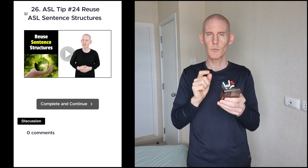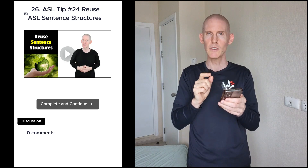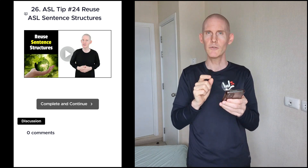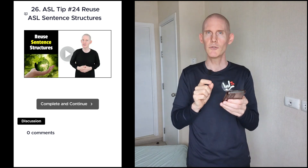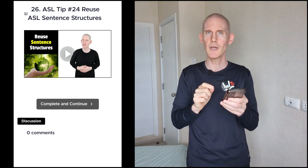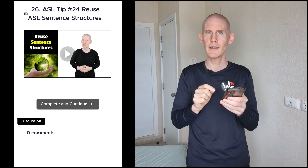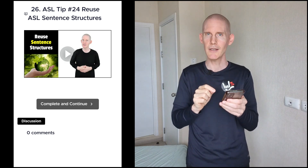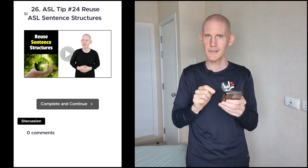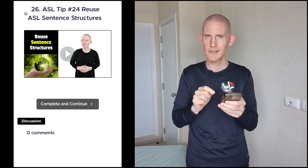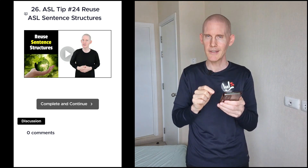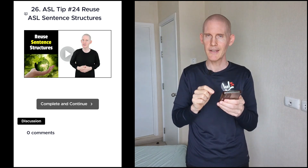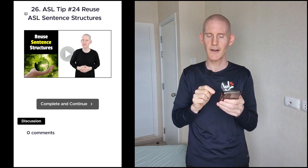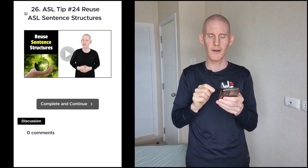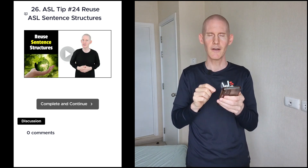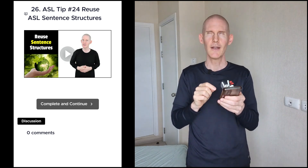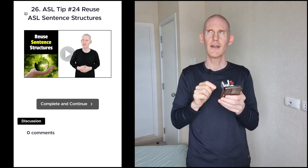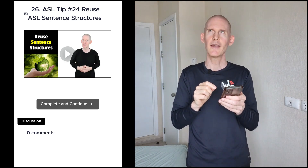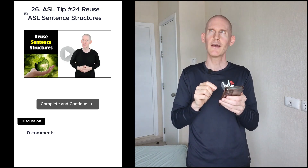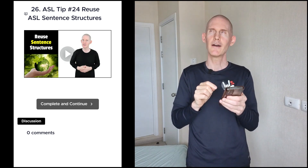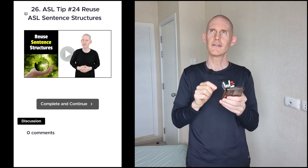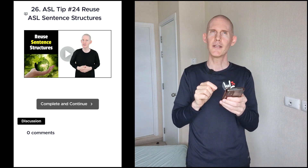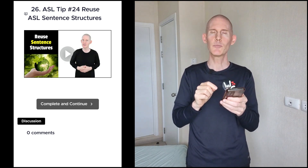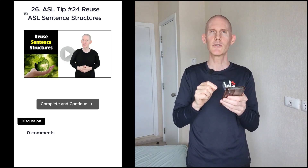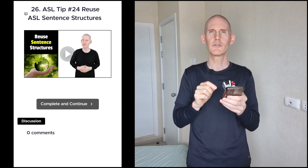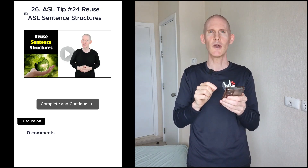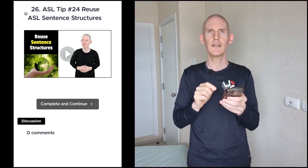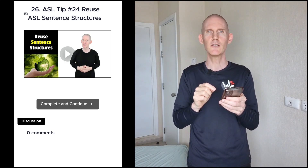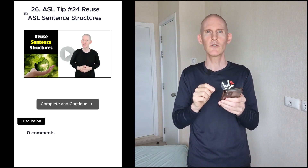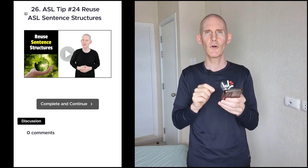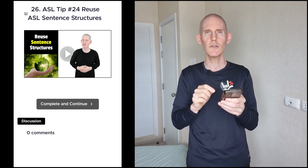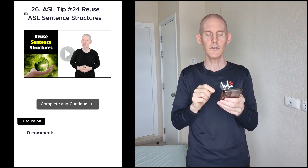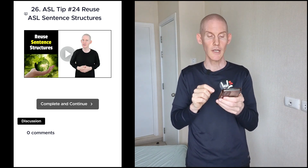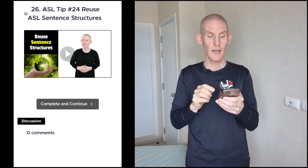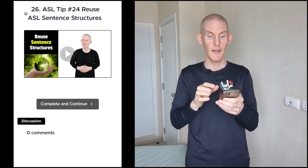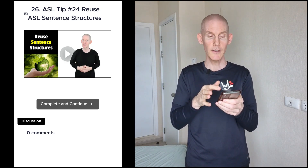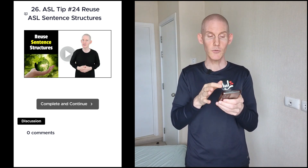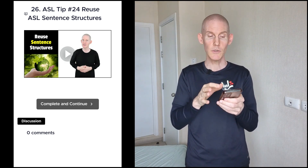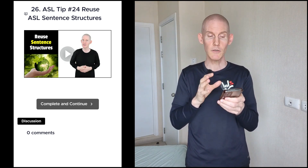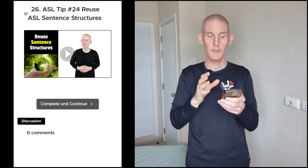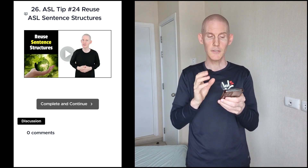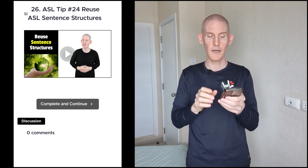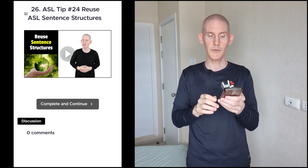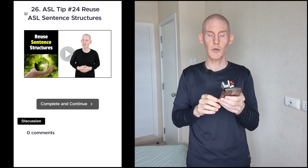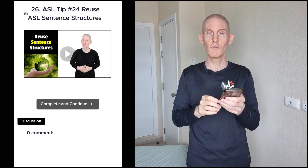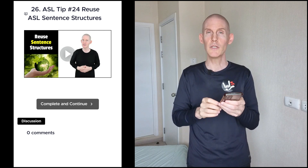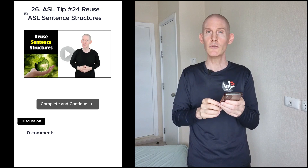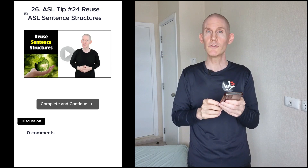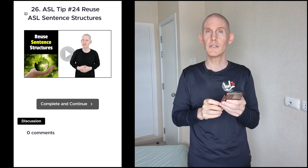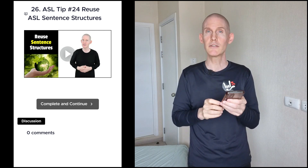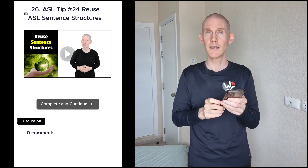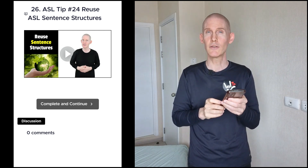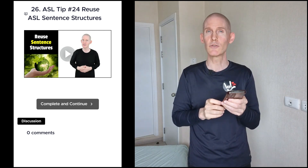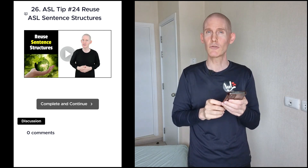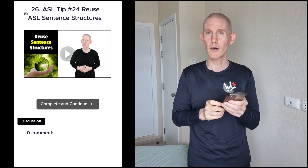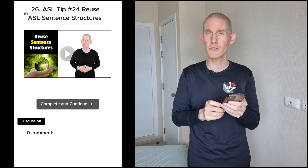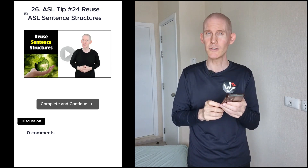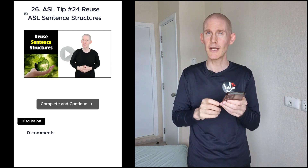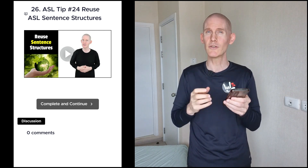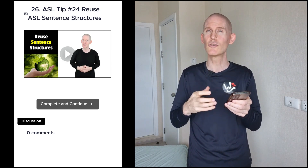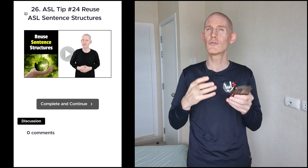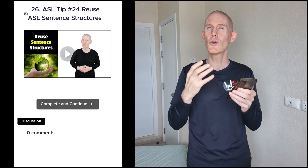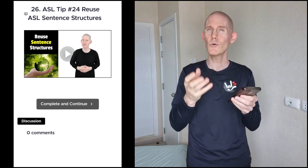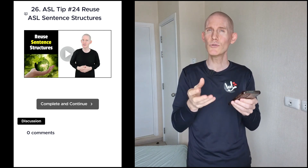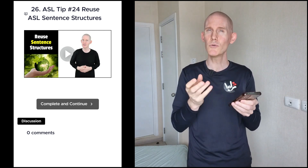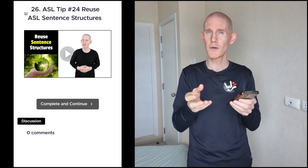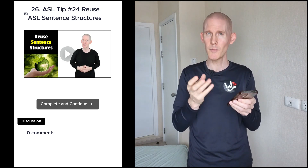Okay, so it brings you to a lesson in our tips and strategies course, and this one literally talks about reusing sentence structures,